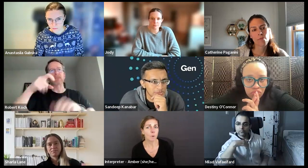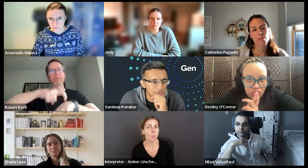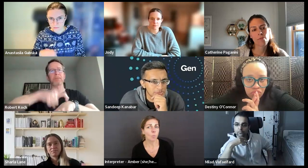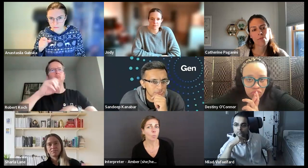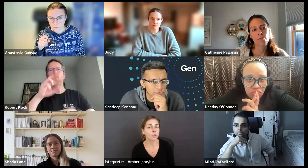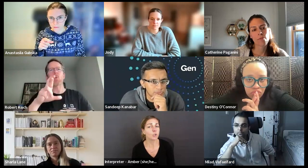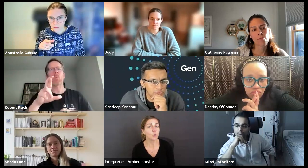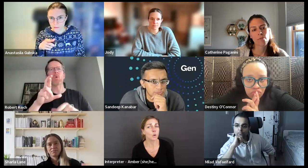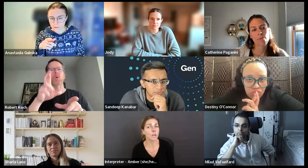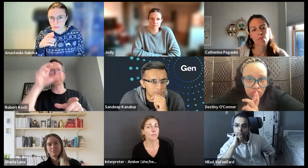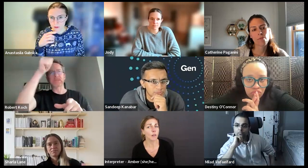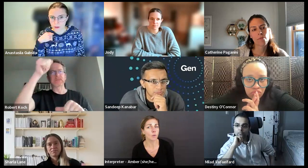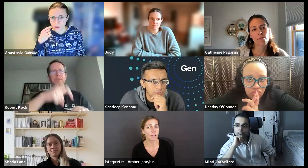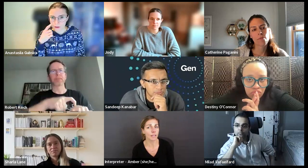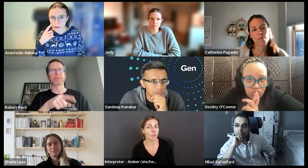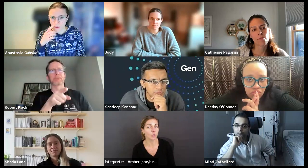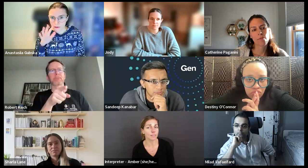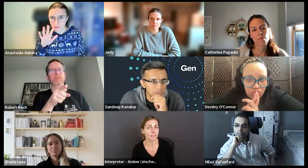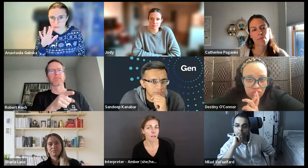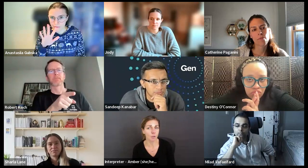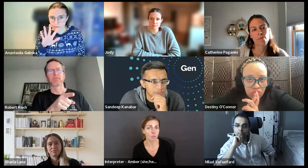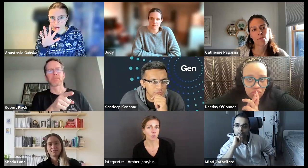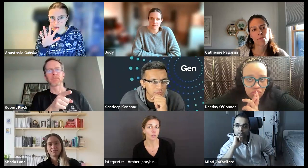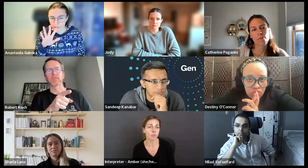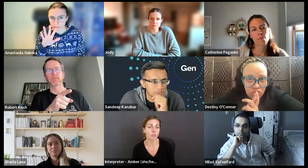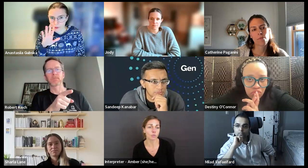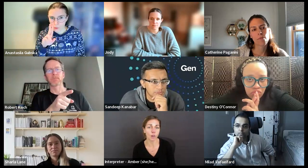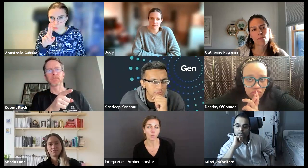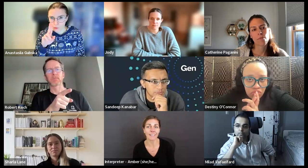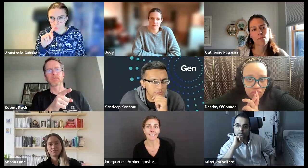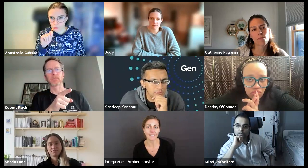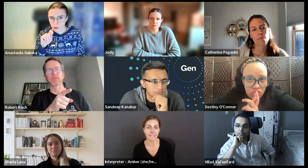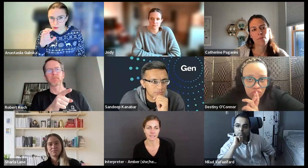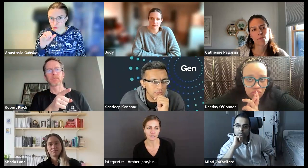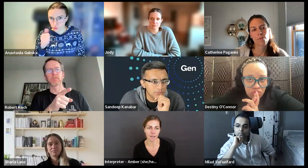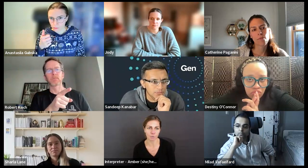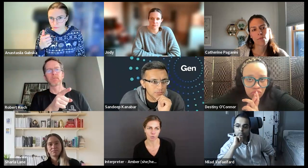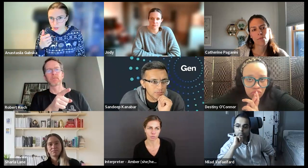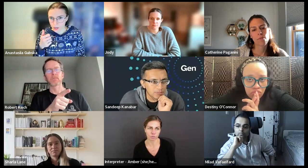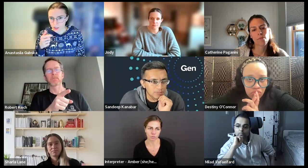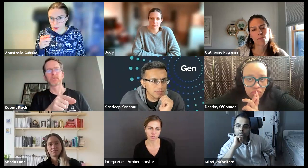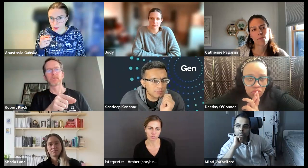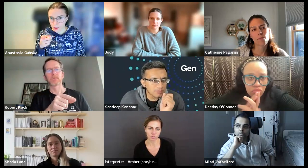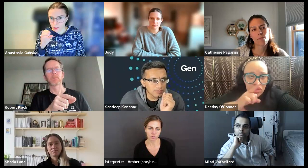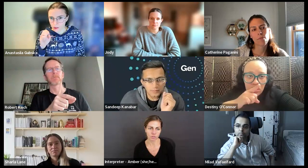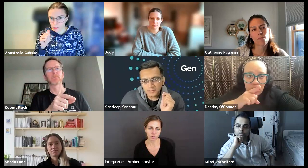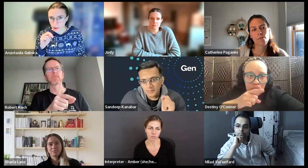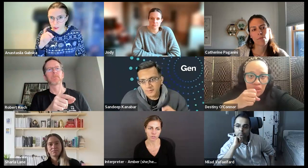Sandeep, do you work following U.S. time zones or do you follow in India time zone?